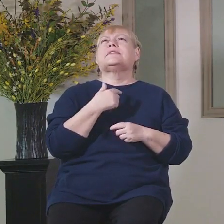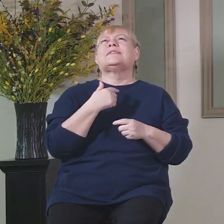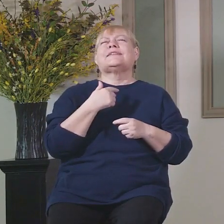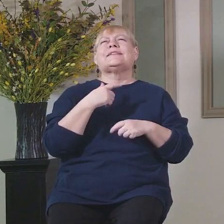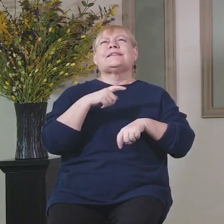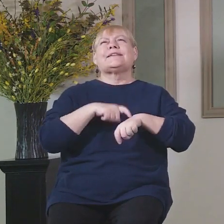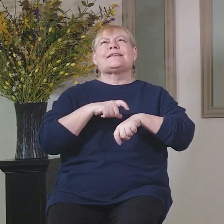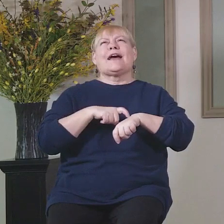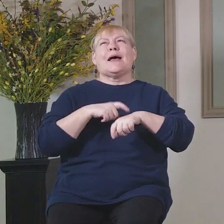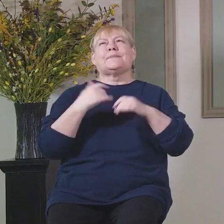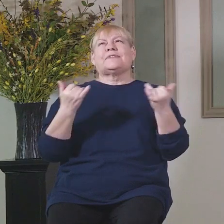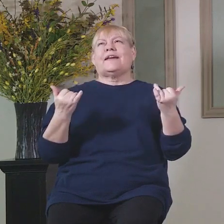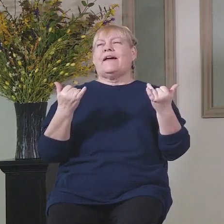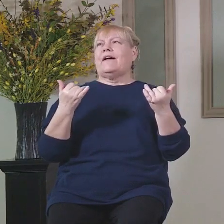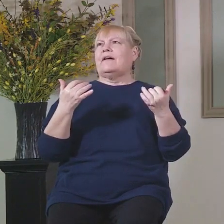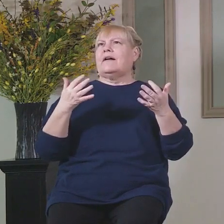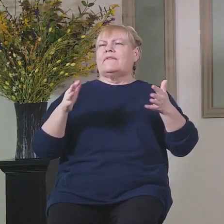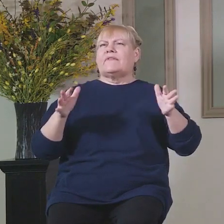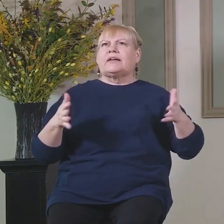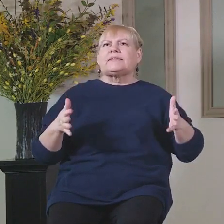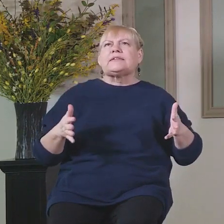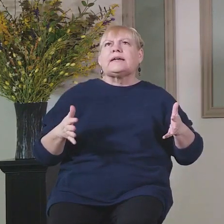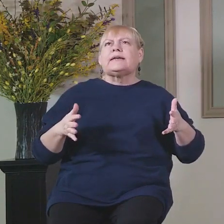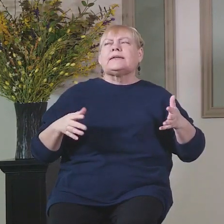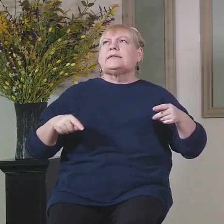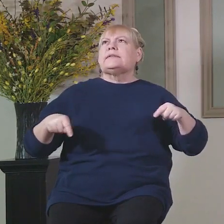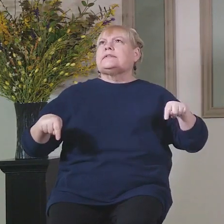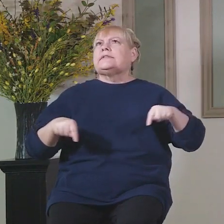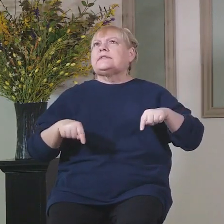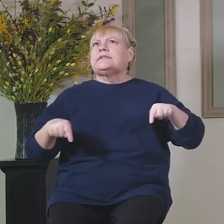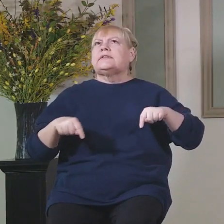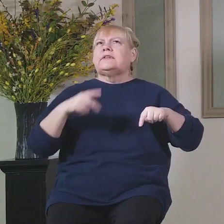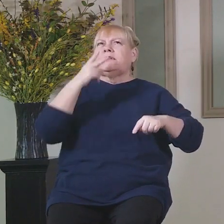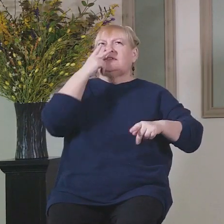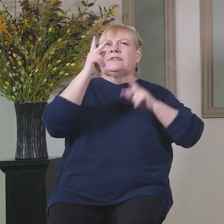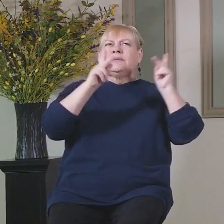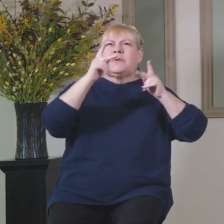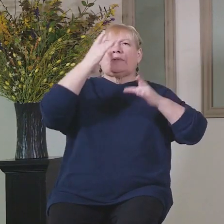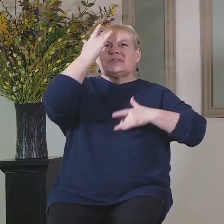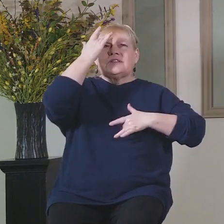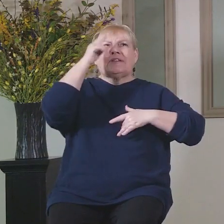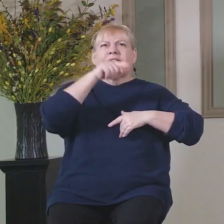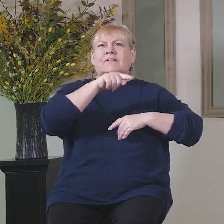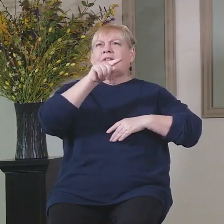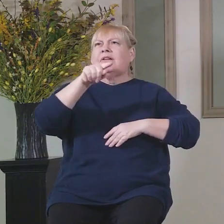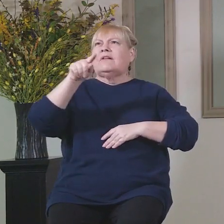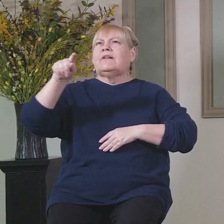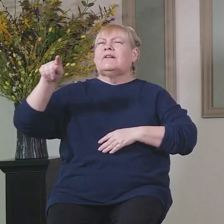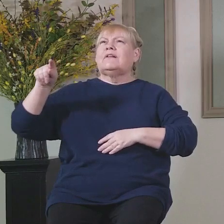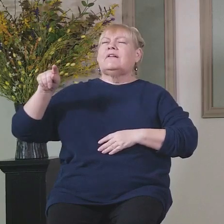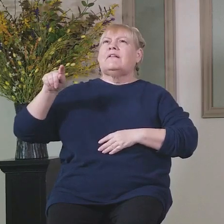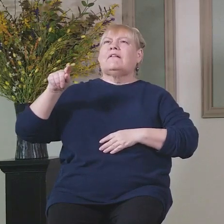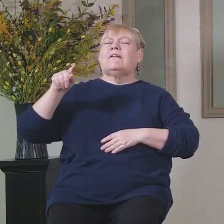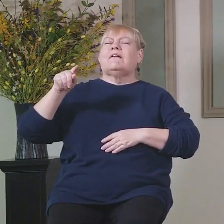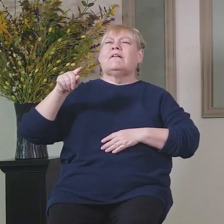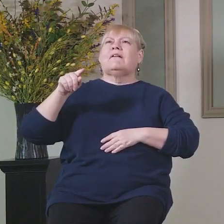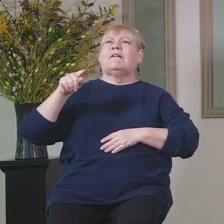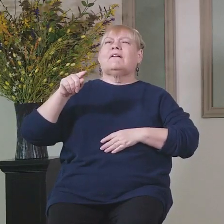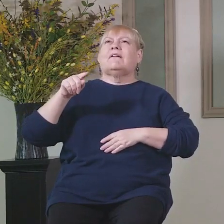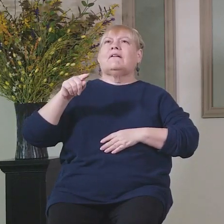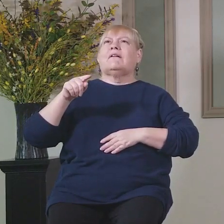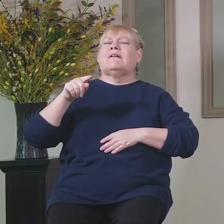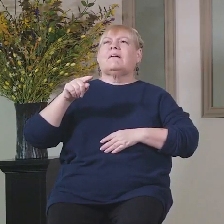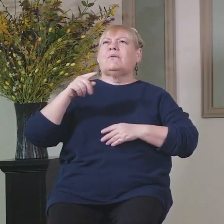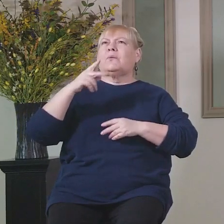It's a time filled with anxiety as we see people getting sick and we hear tales